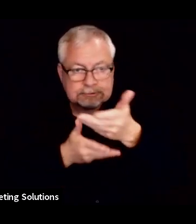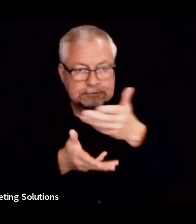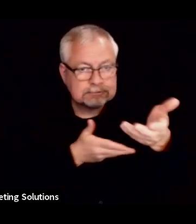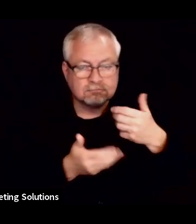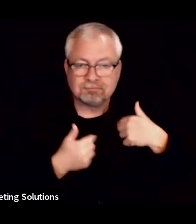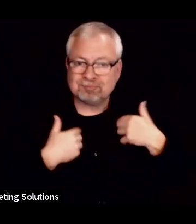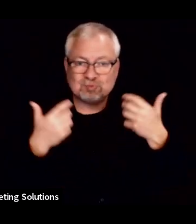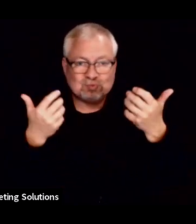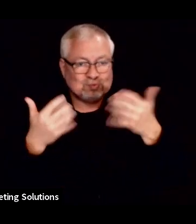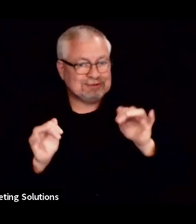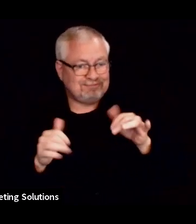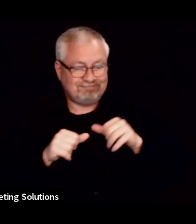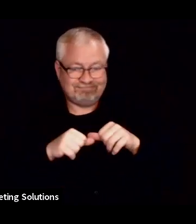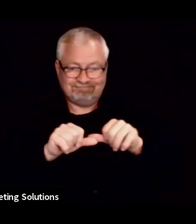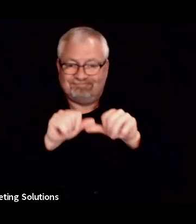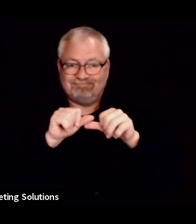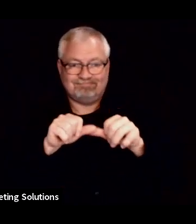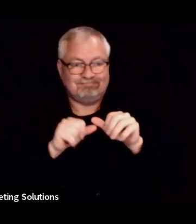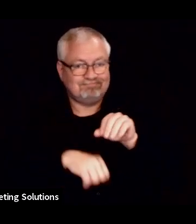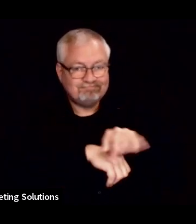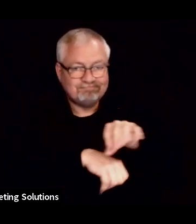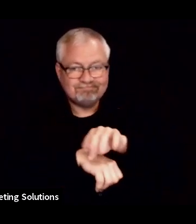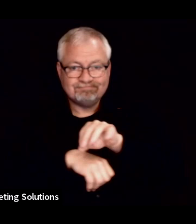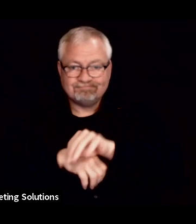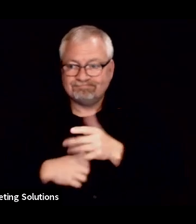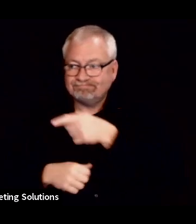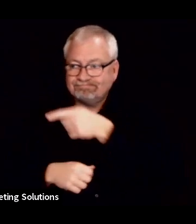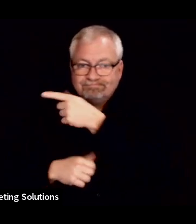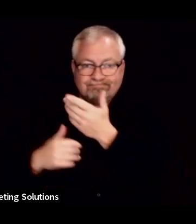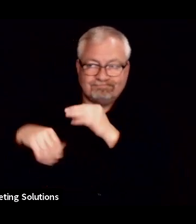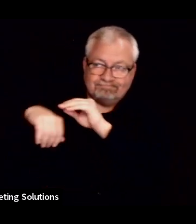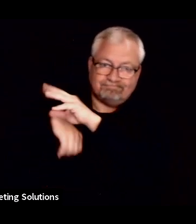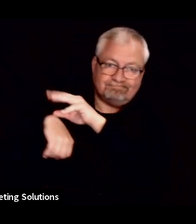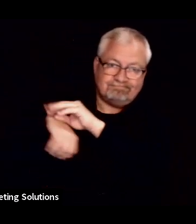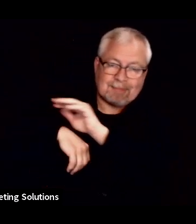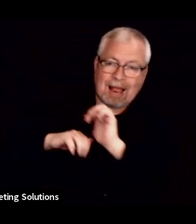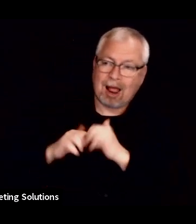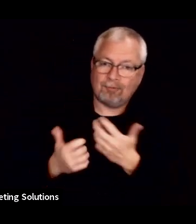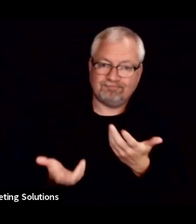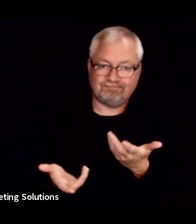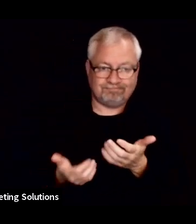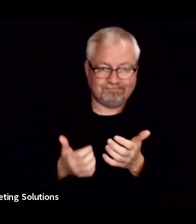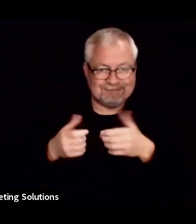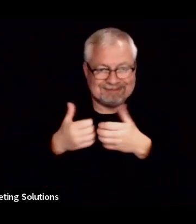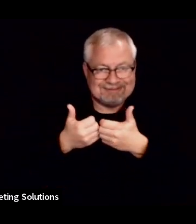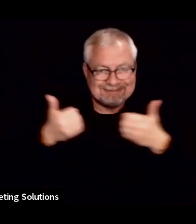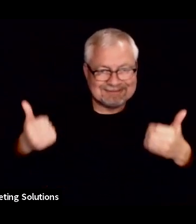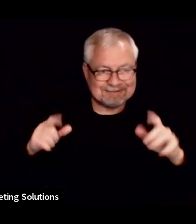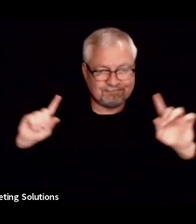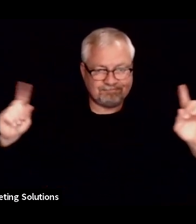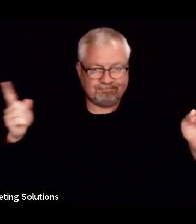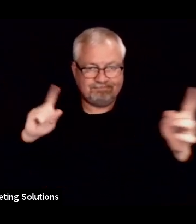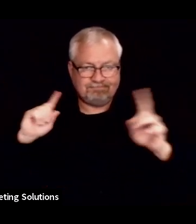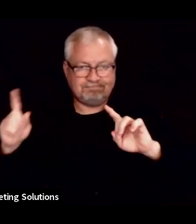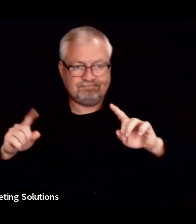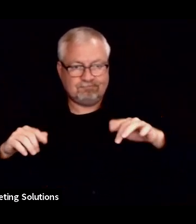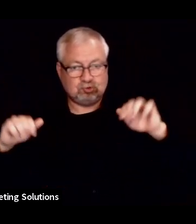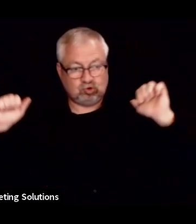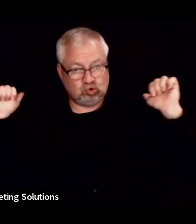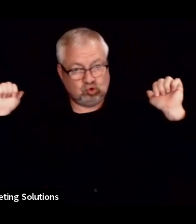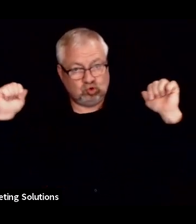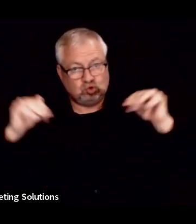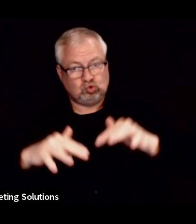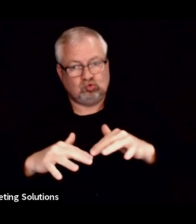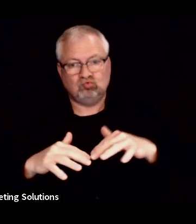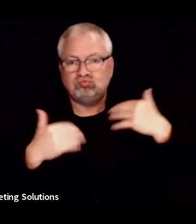about the risk of large in-person gatherings and our strong counsel to